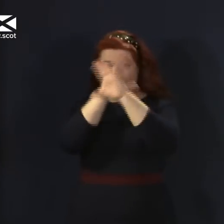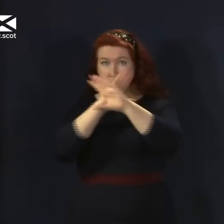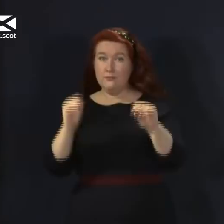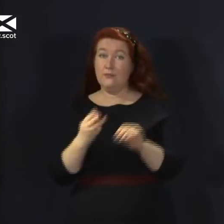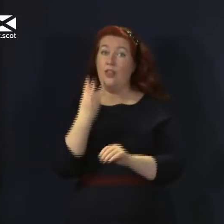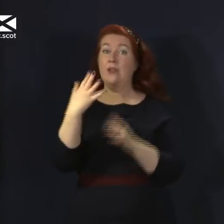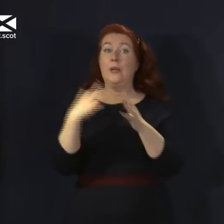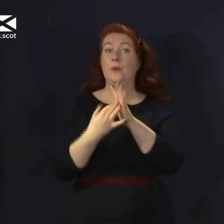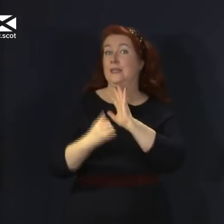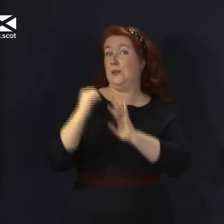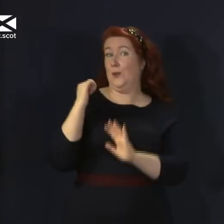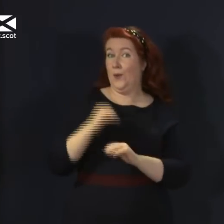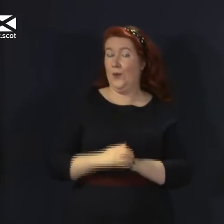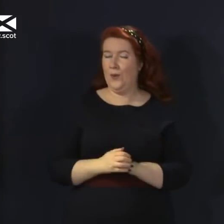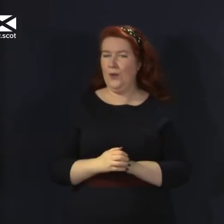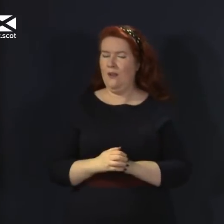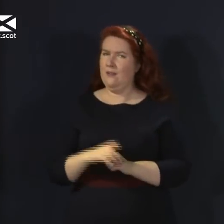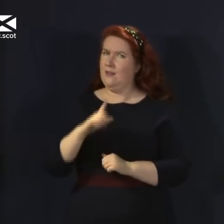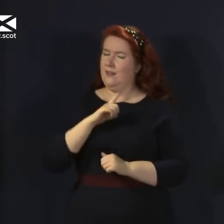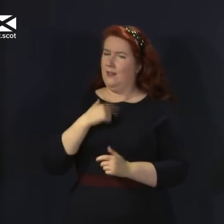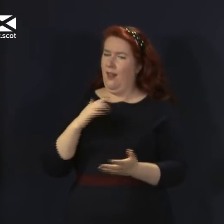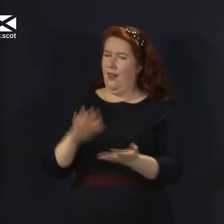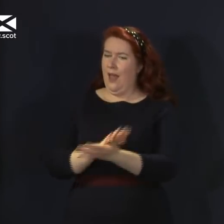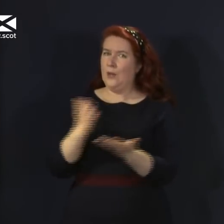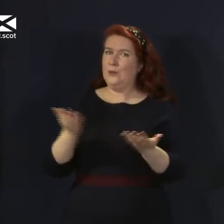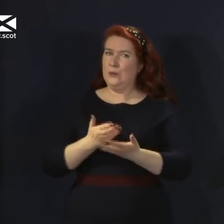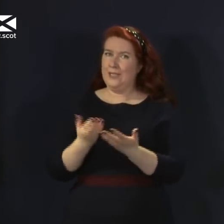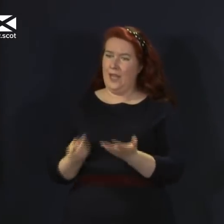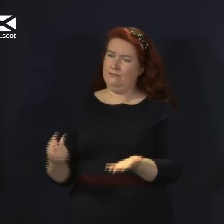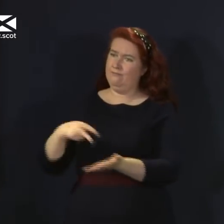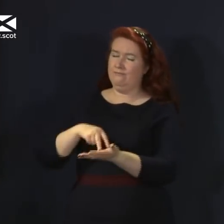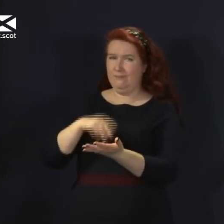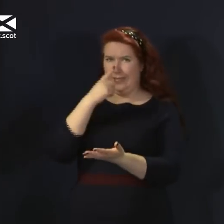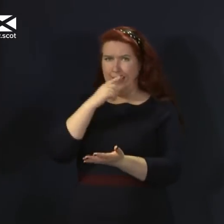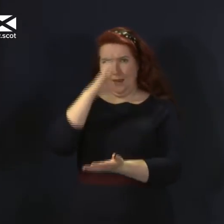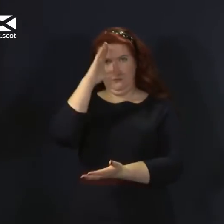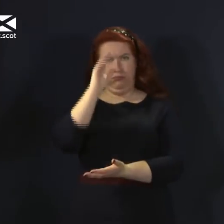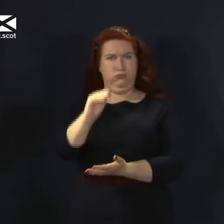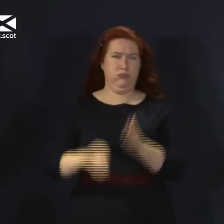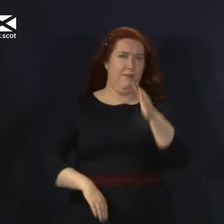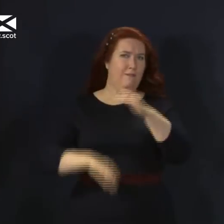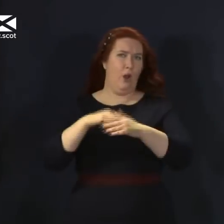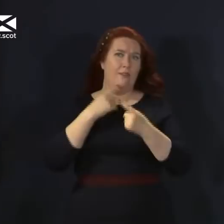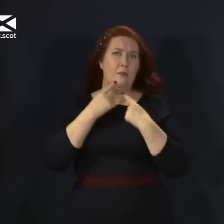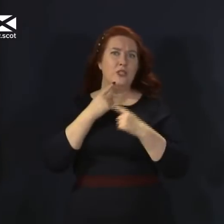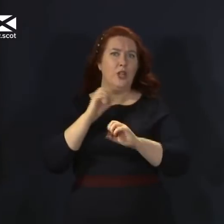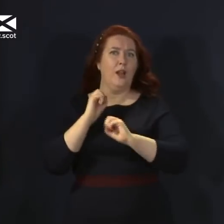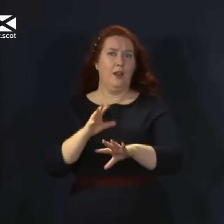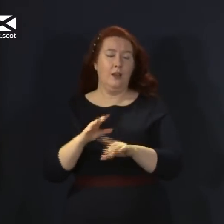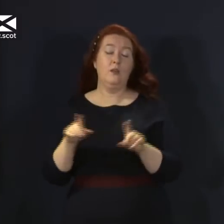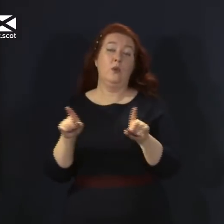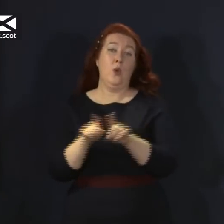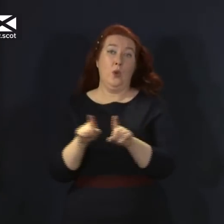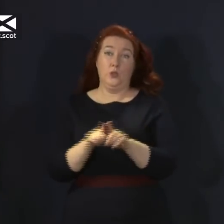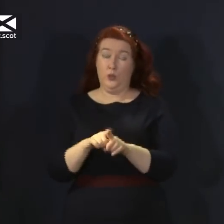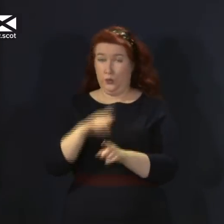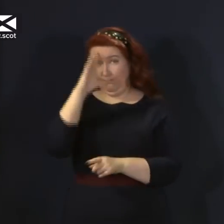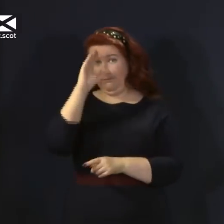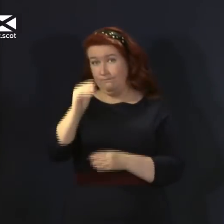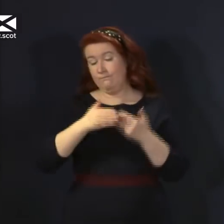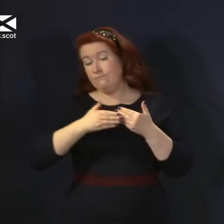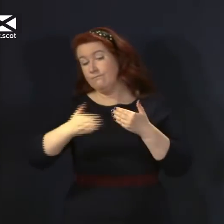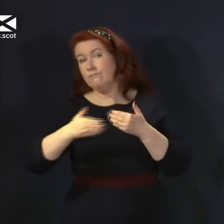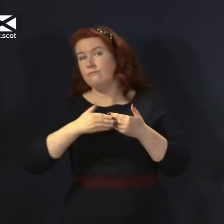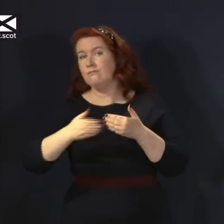weeks ago, so I'm glad today to be able to provide a full update and, most importantly, of course, to set out our